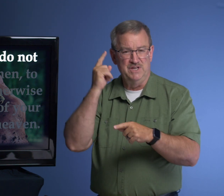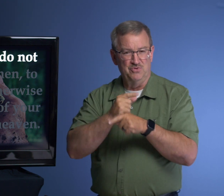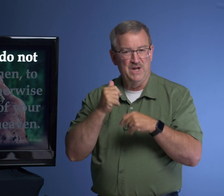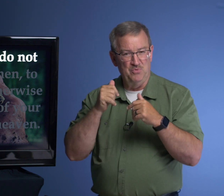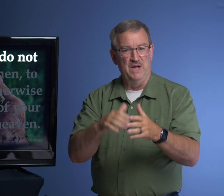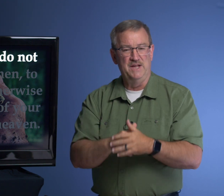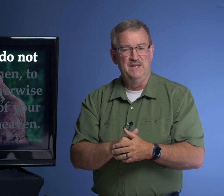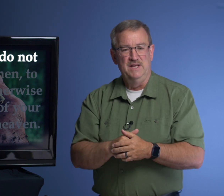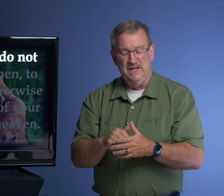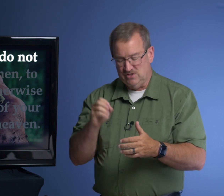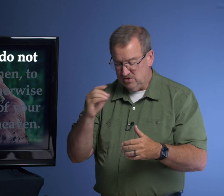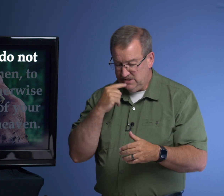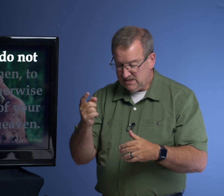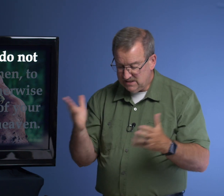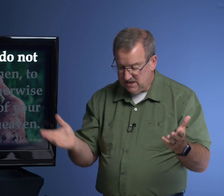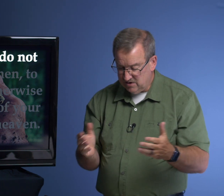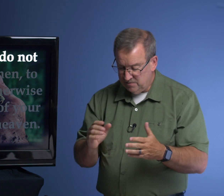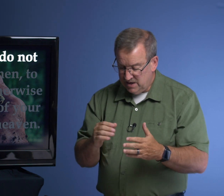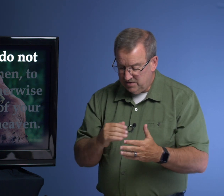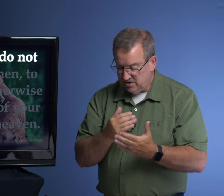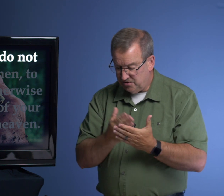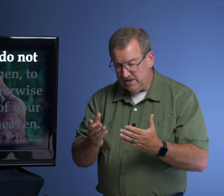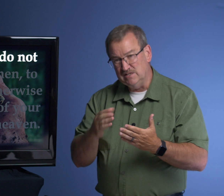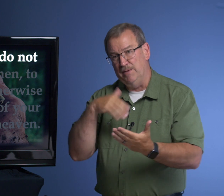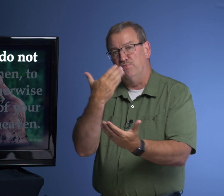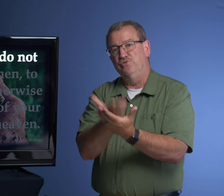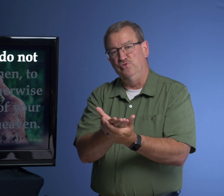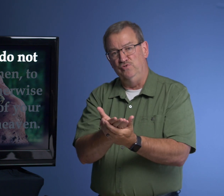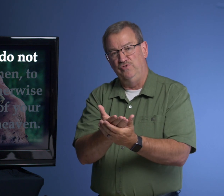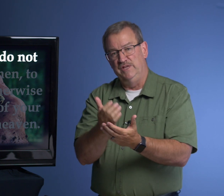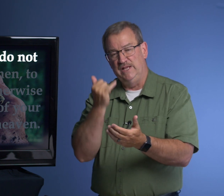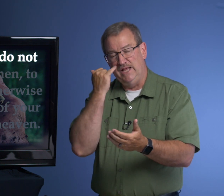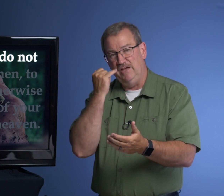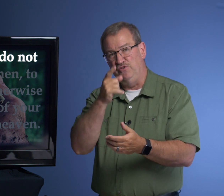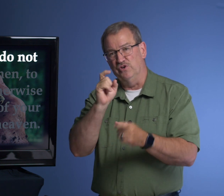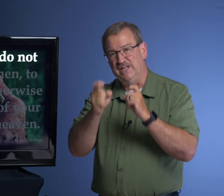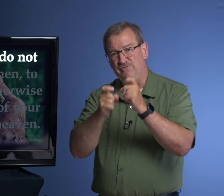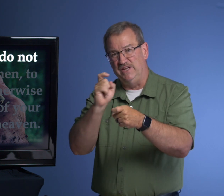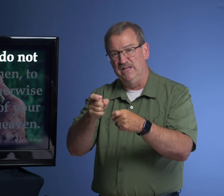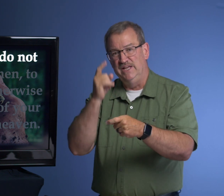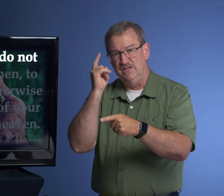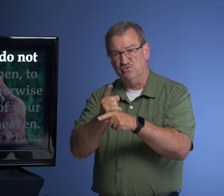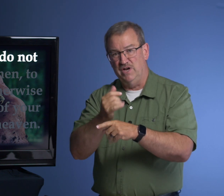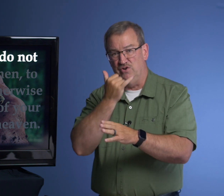the right way. And so He says here, there are things that prove if your giving is right or